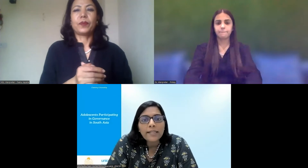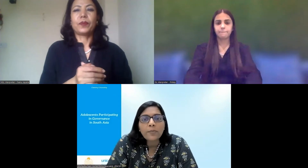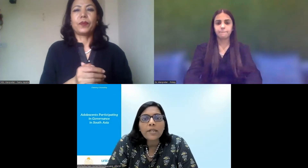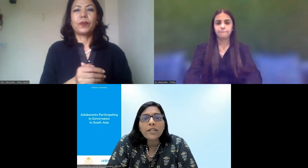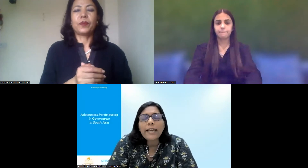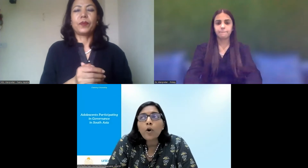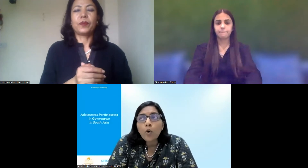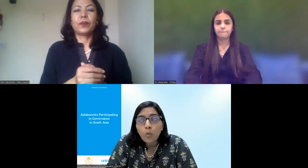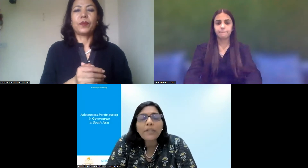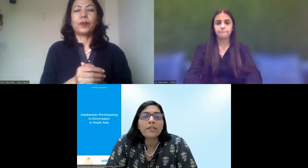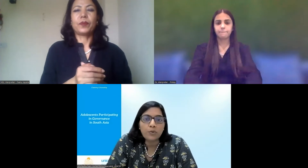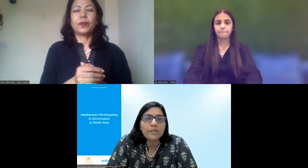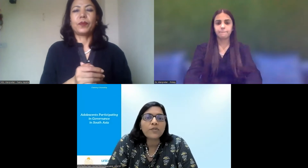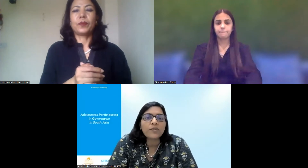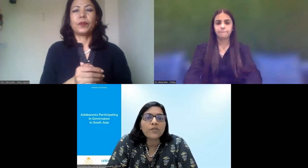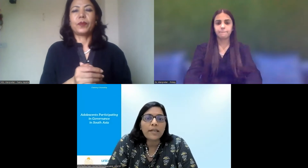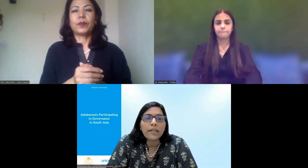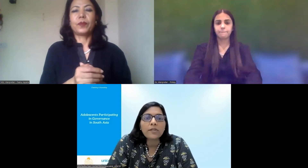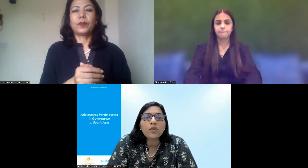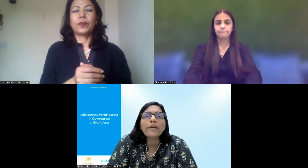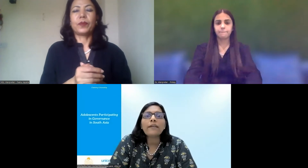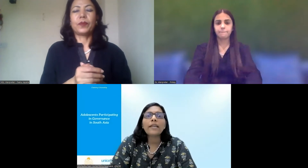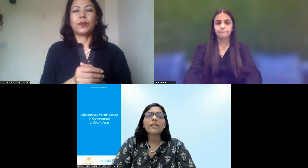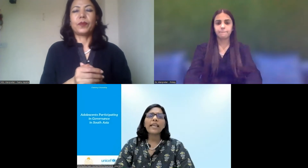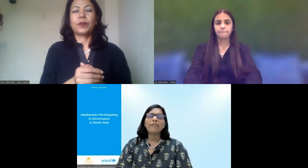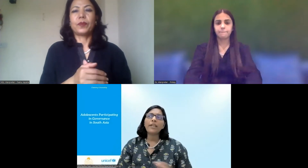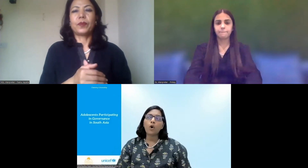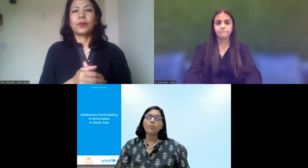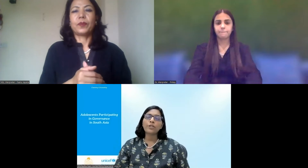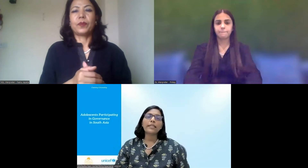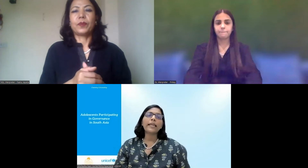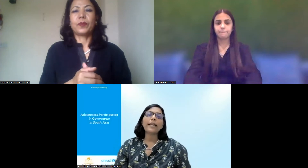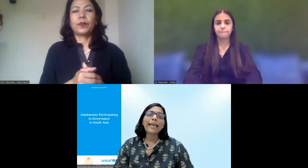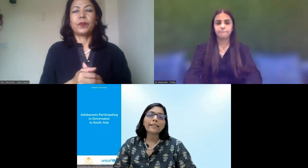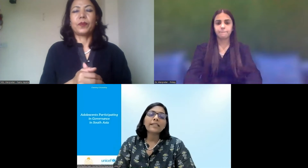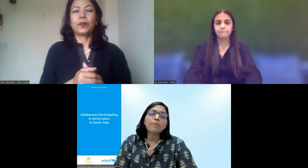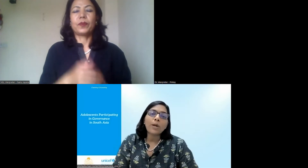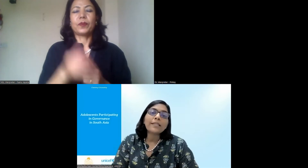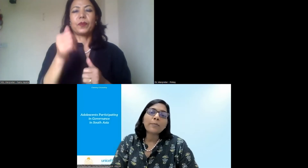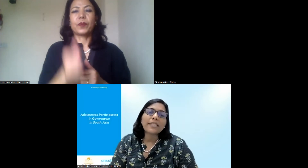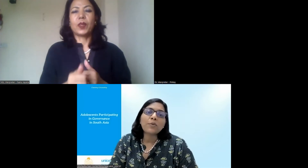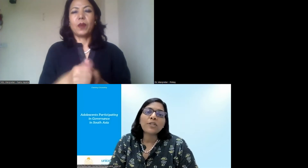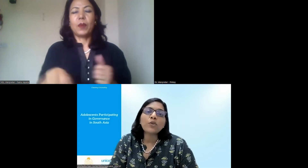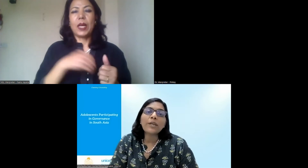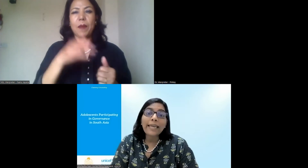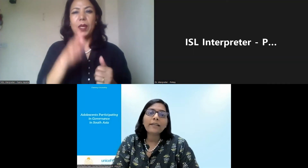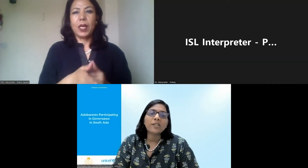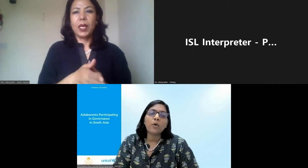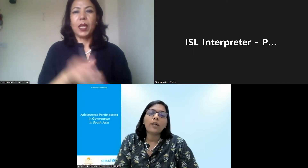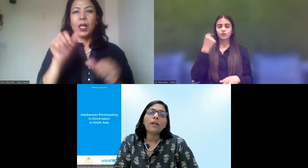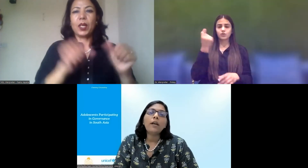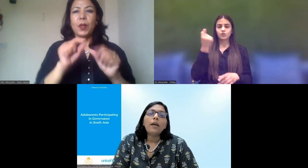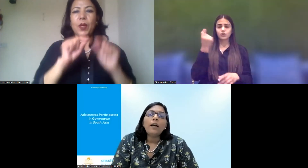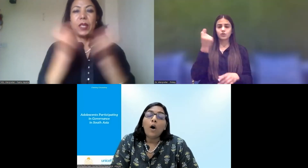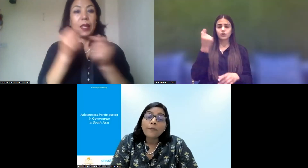child participation along with institutional strengthening. So we leveraged every opportunity and existing policy prescriptions to create this